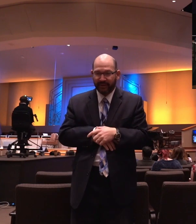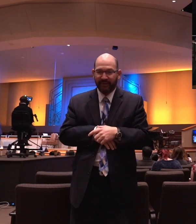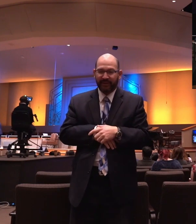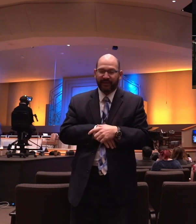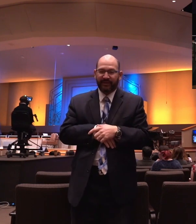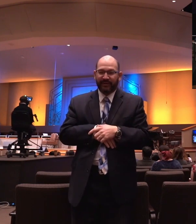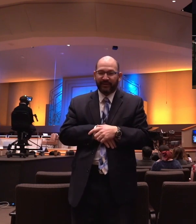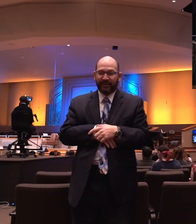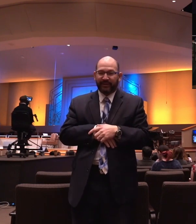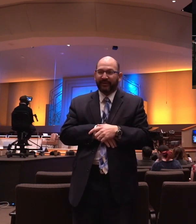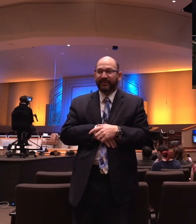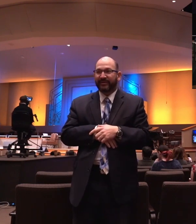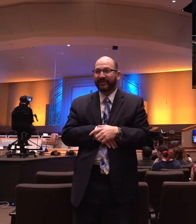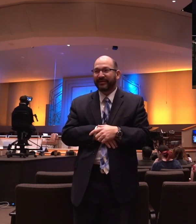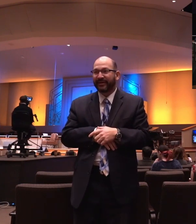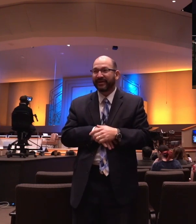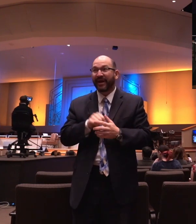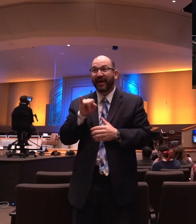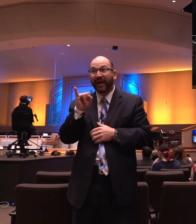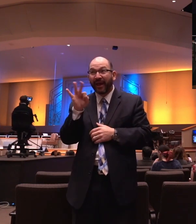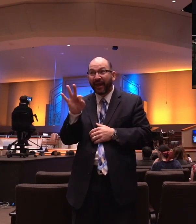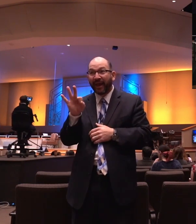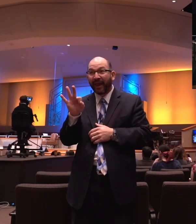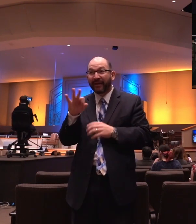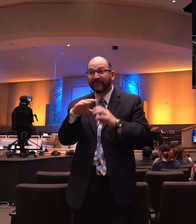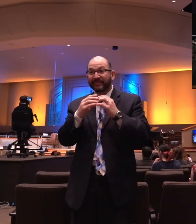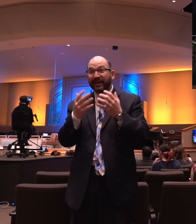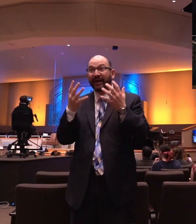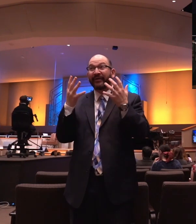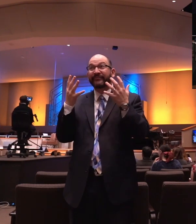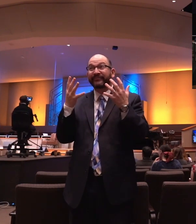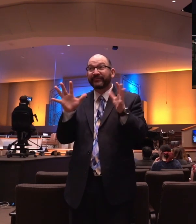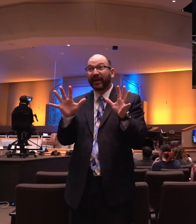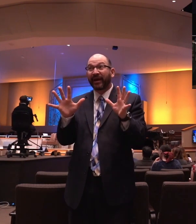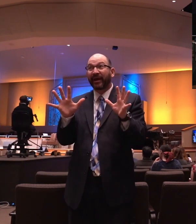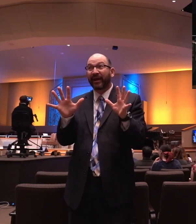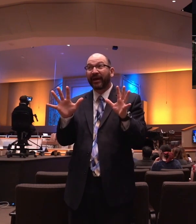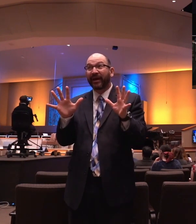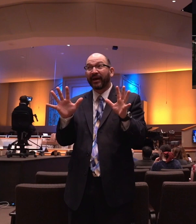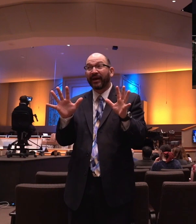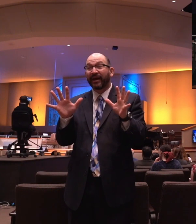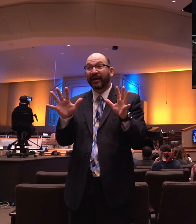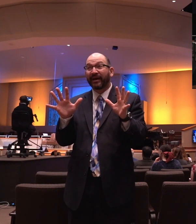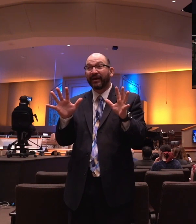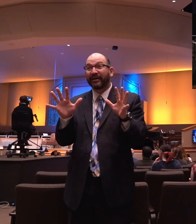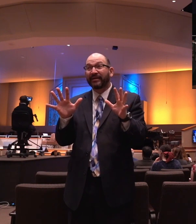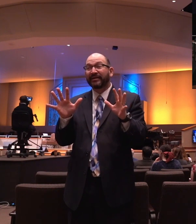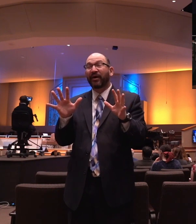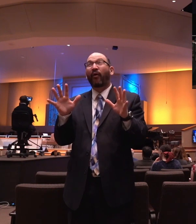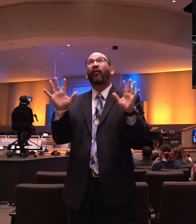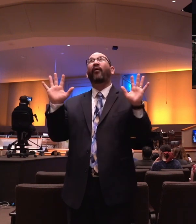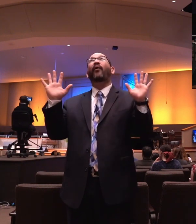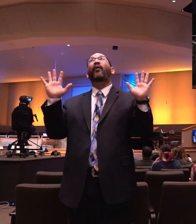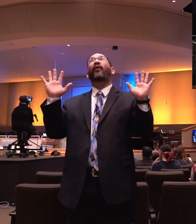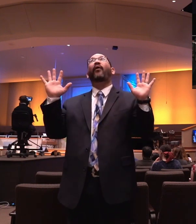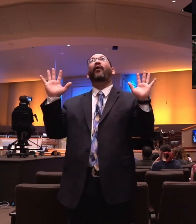And if you can make it through the entire class period without being called on, it's victory.